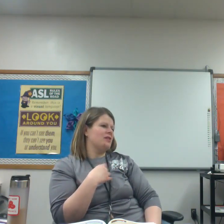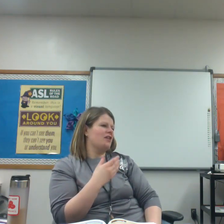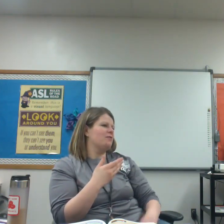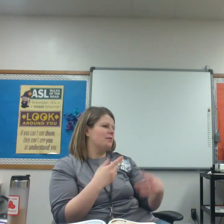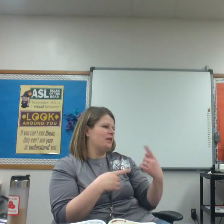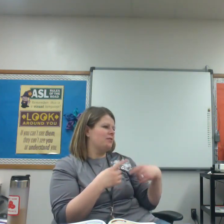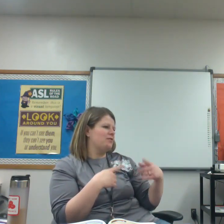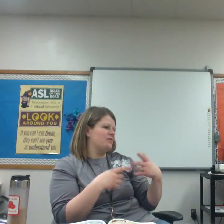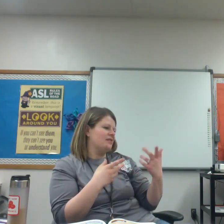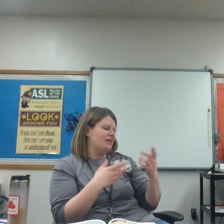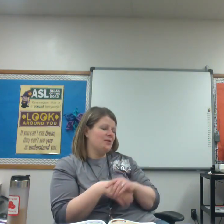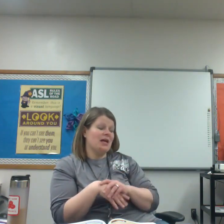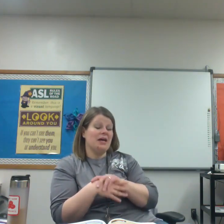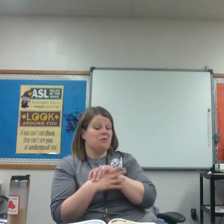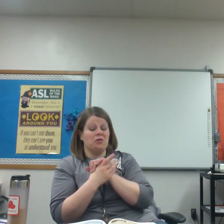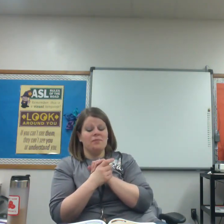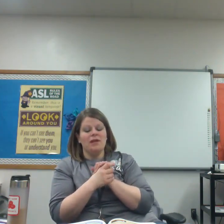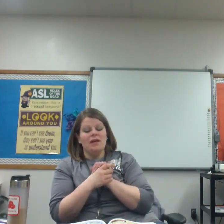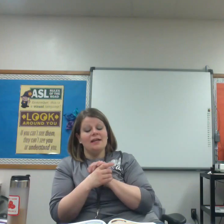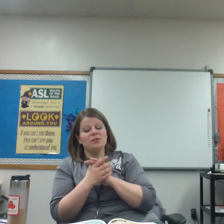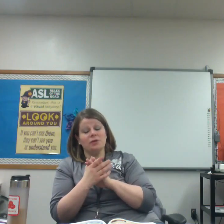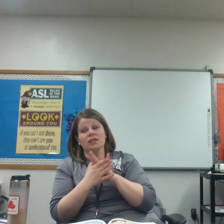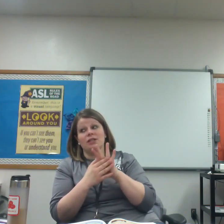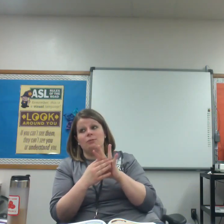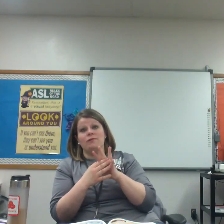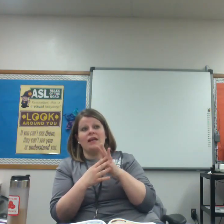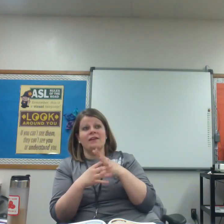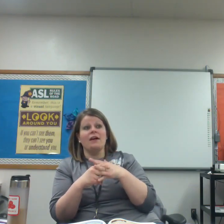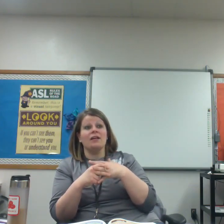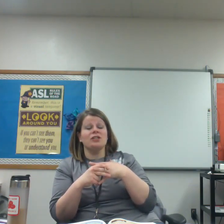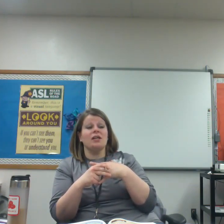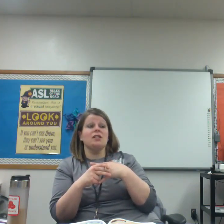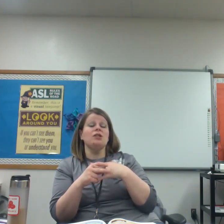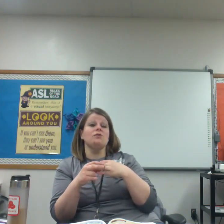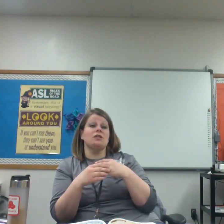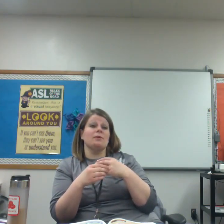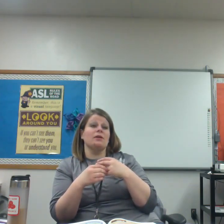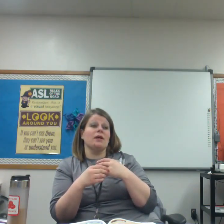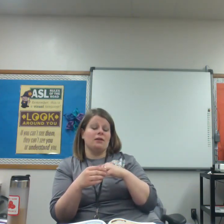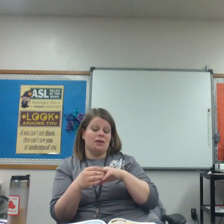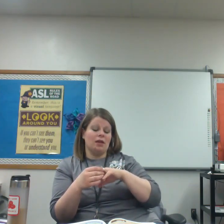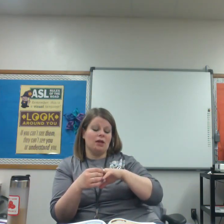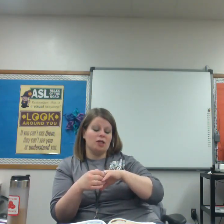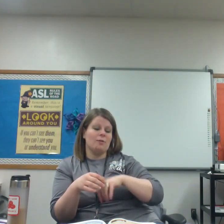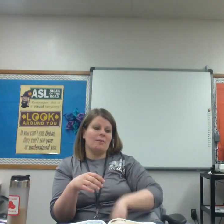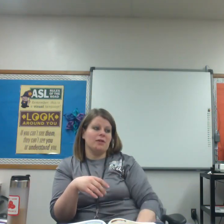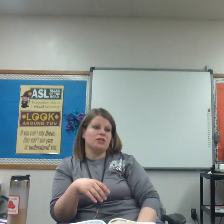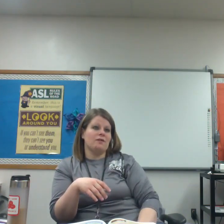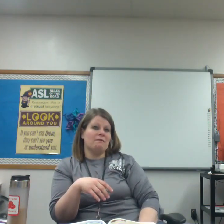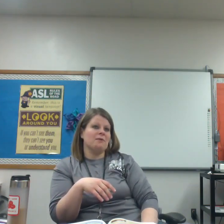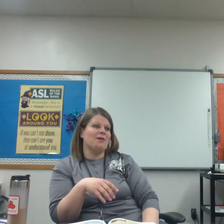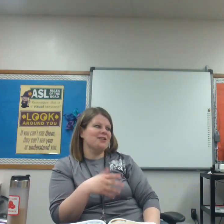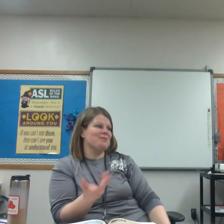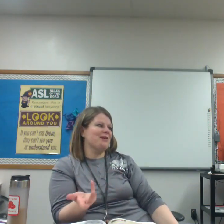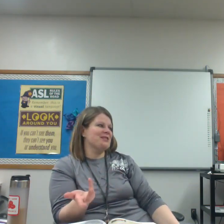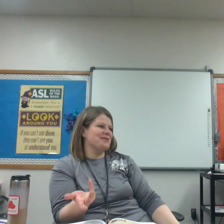deaf people that would use the sign language. I don't know. It's a really good movie. I think actually a huge number, a large population of deaf people watched it because it was a